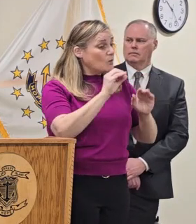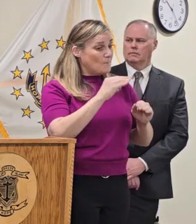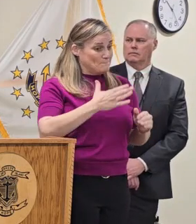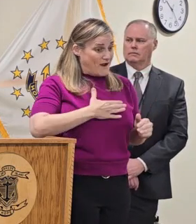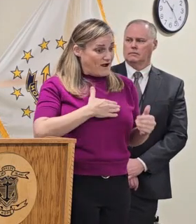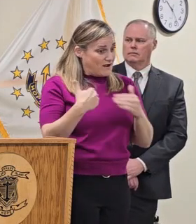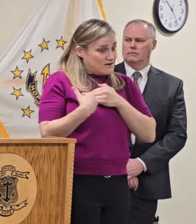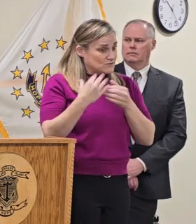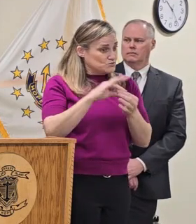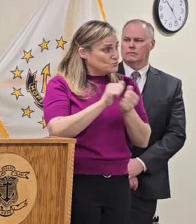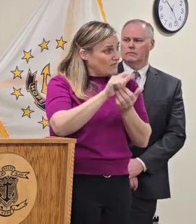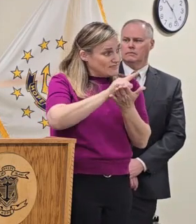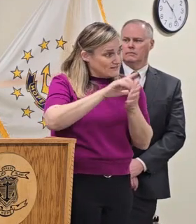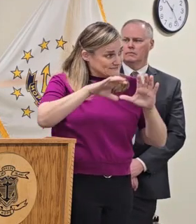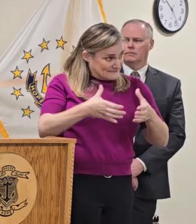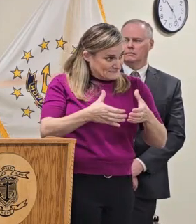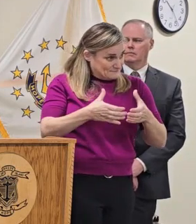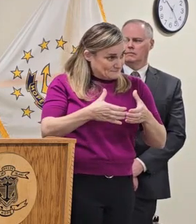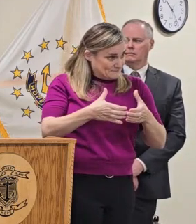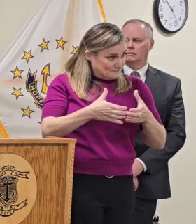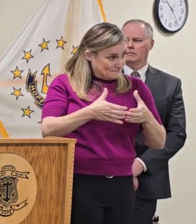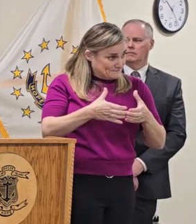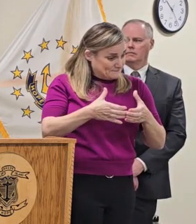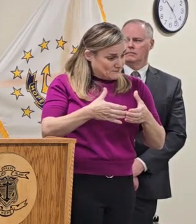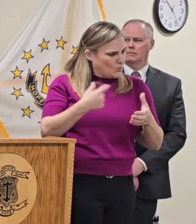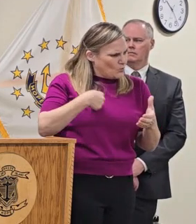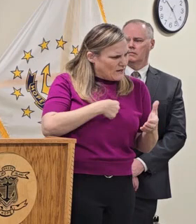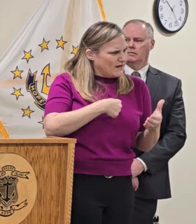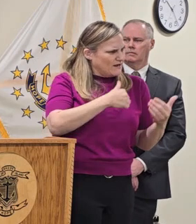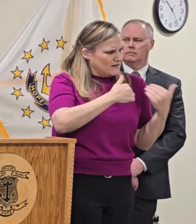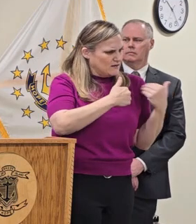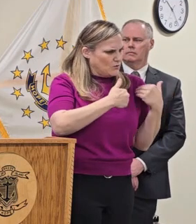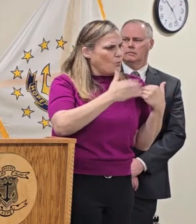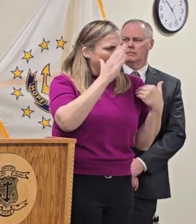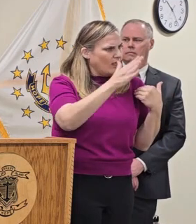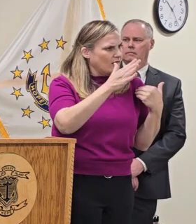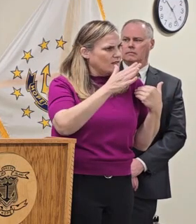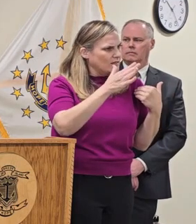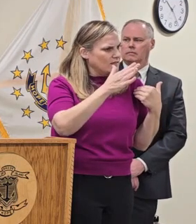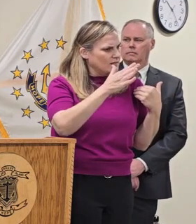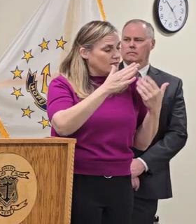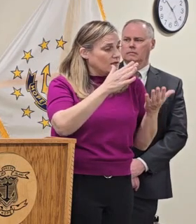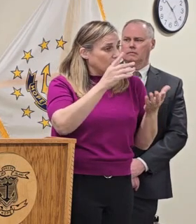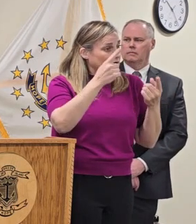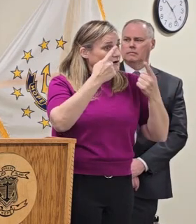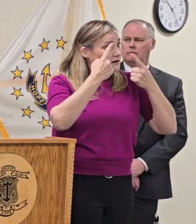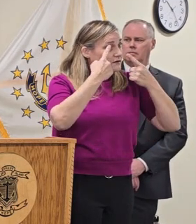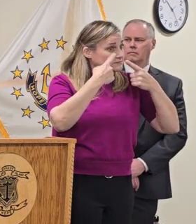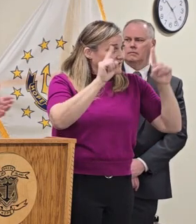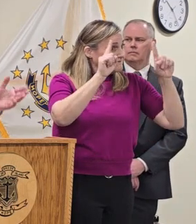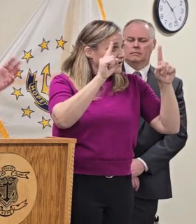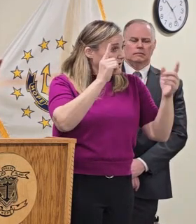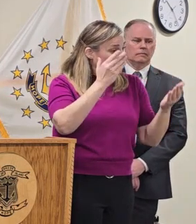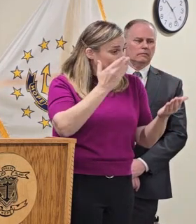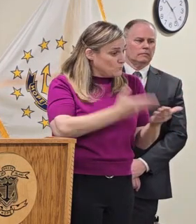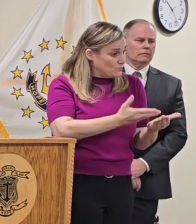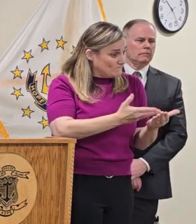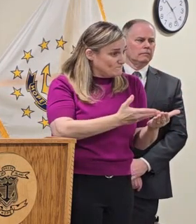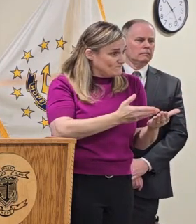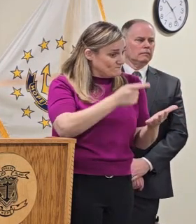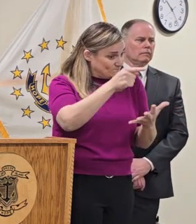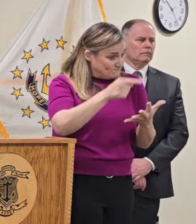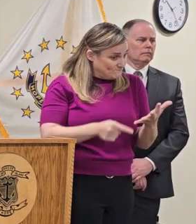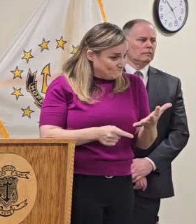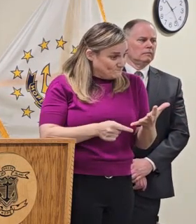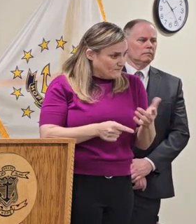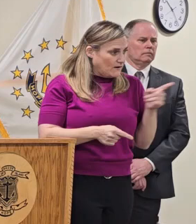we have to understand, are we going to end up with a successful defense saying, wait a minute, everything we, these third